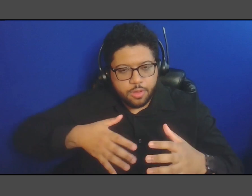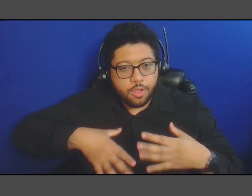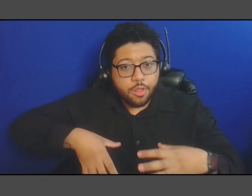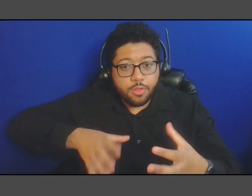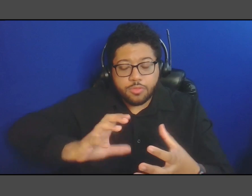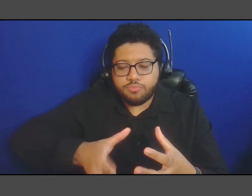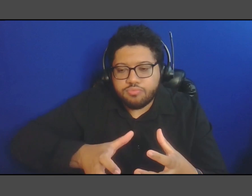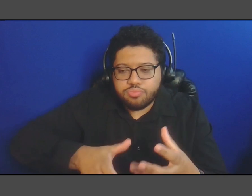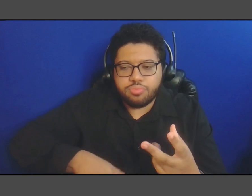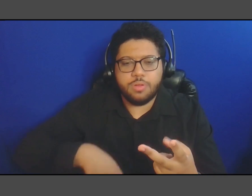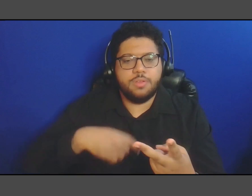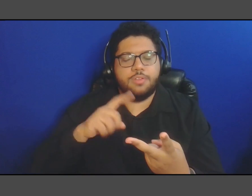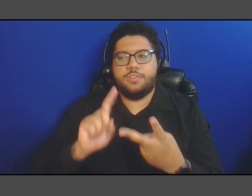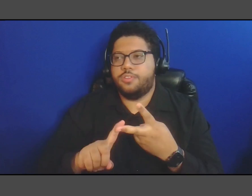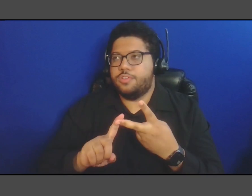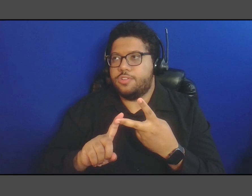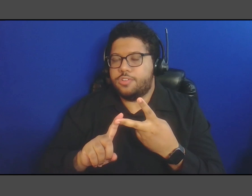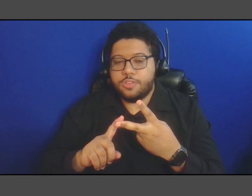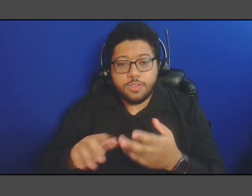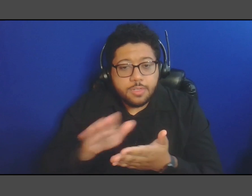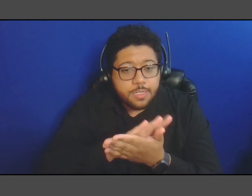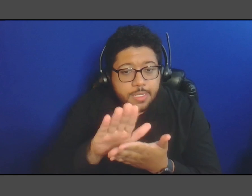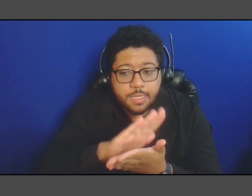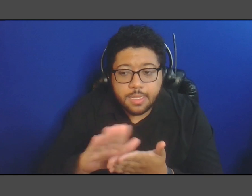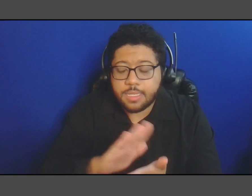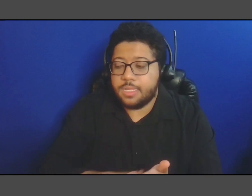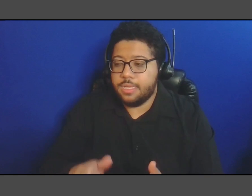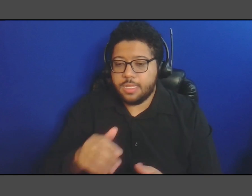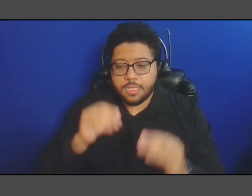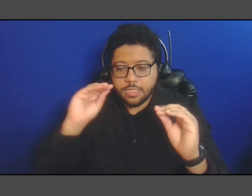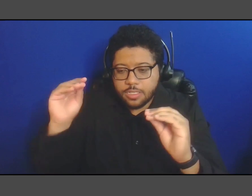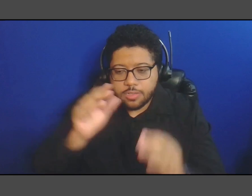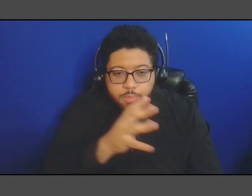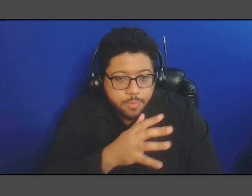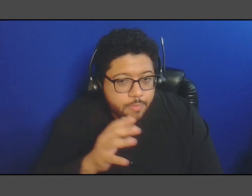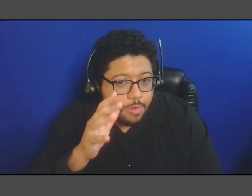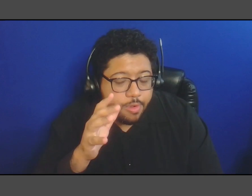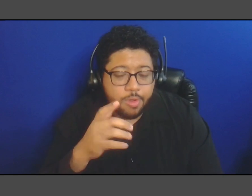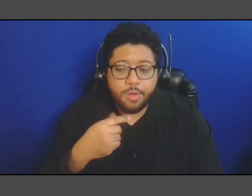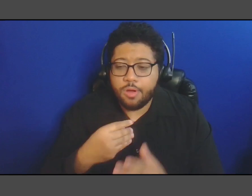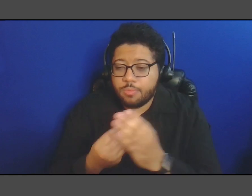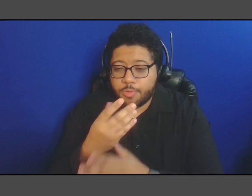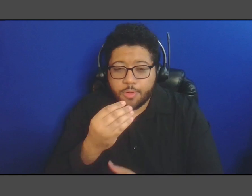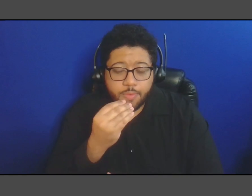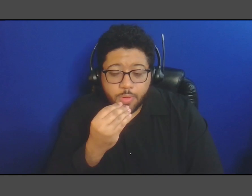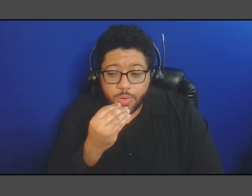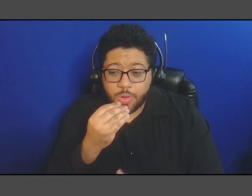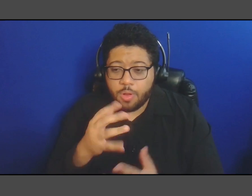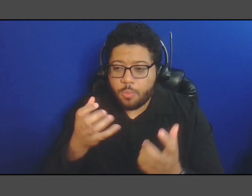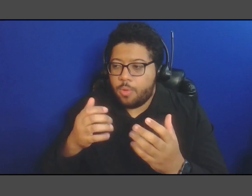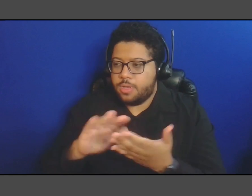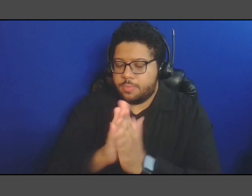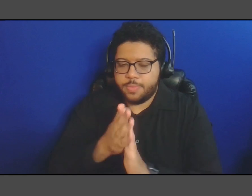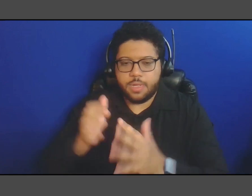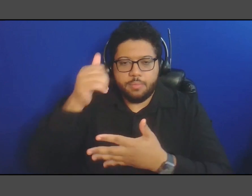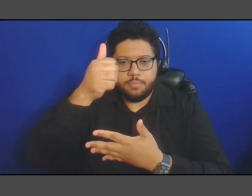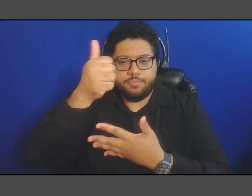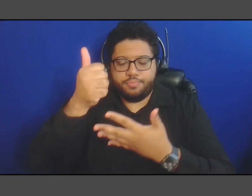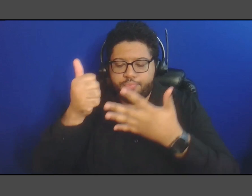things, to farm and grow food and things of that nature. So my grandmother